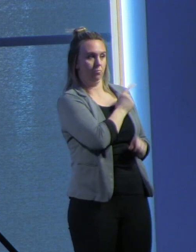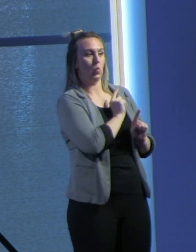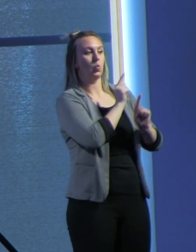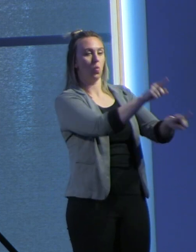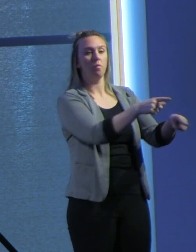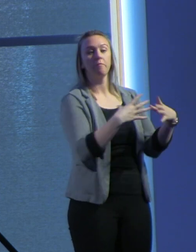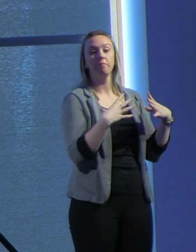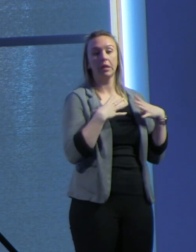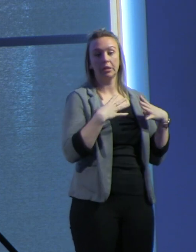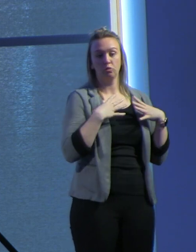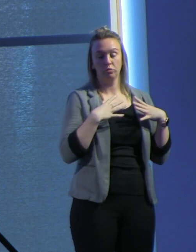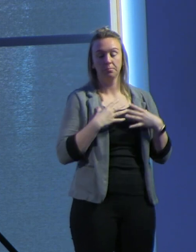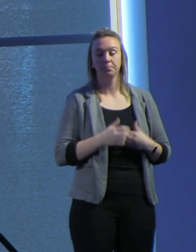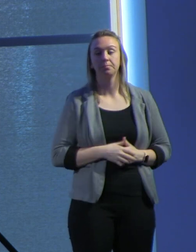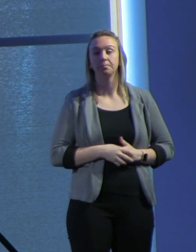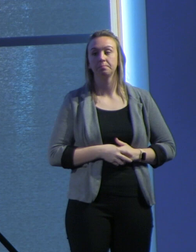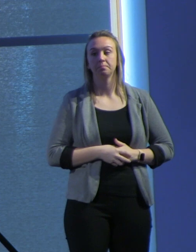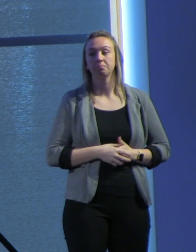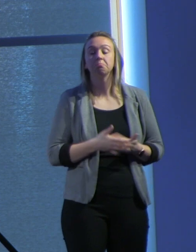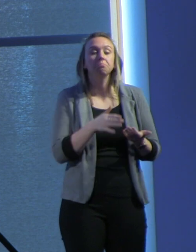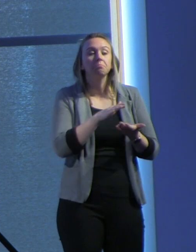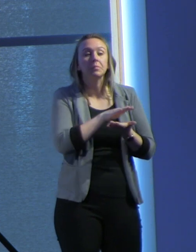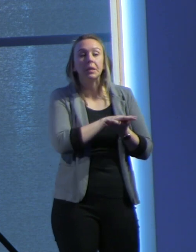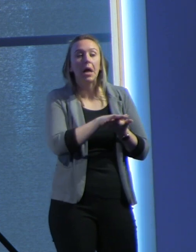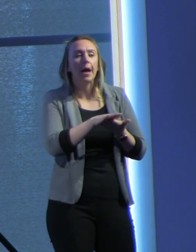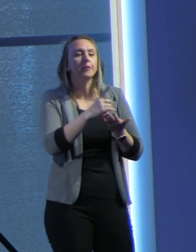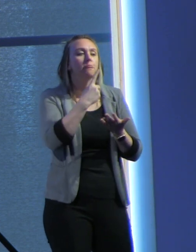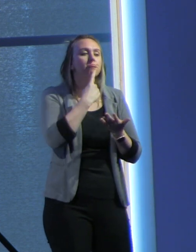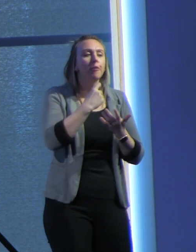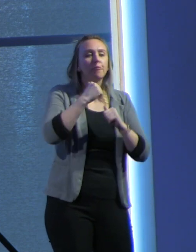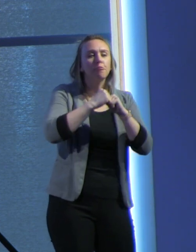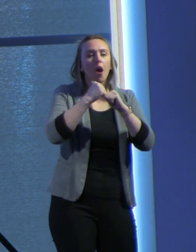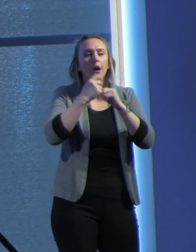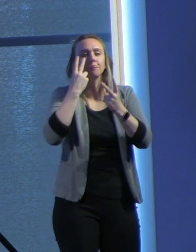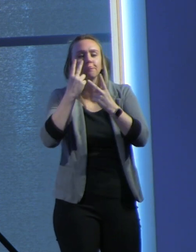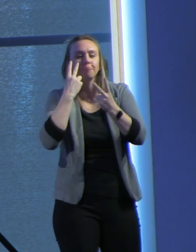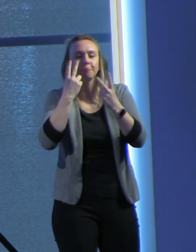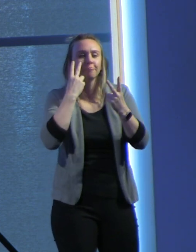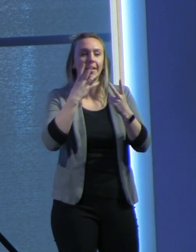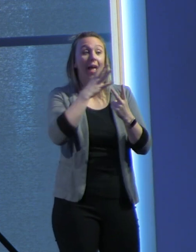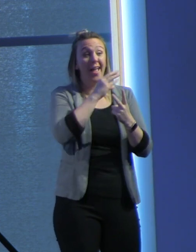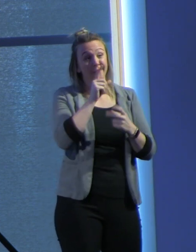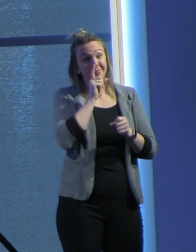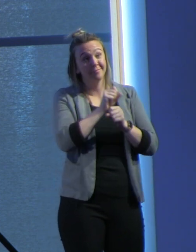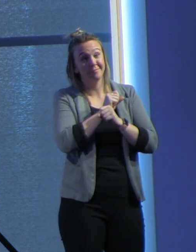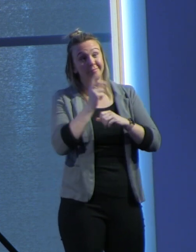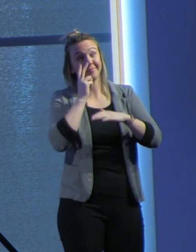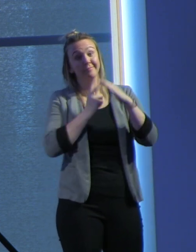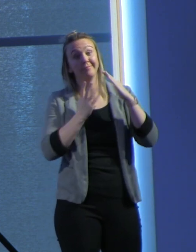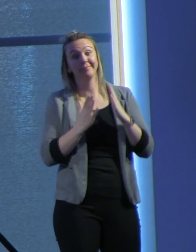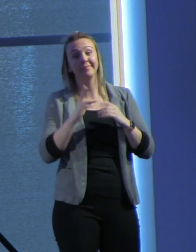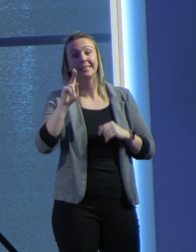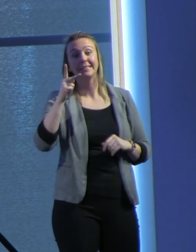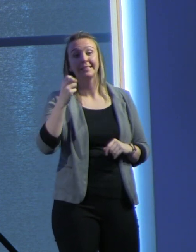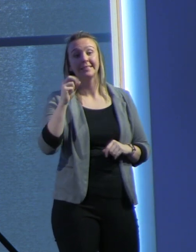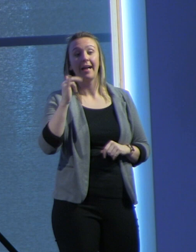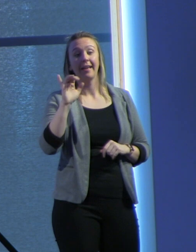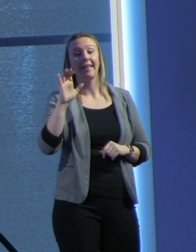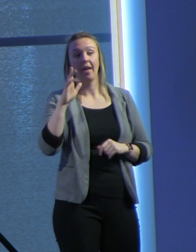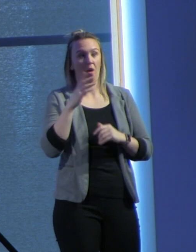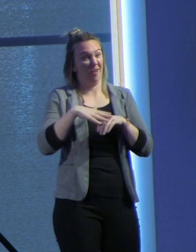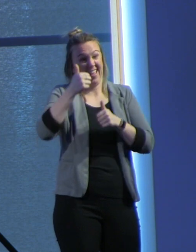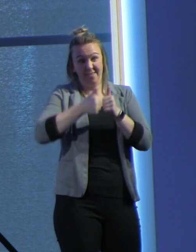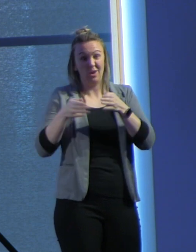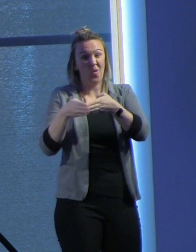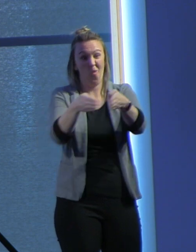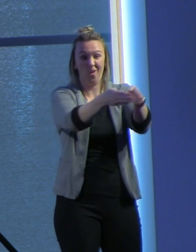at nice red rocks and everything, and a psychic on every corner. But we found this New Age Center, which